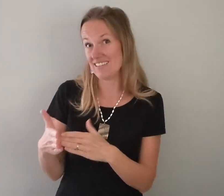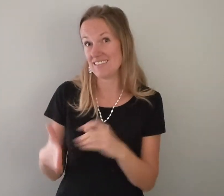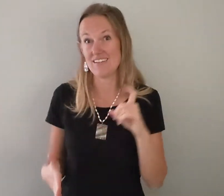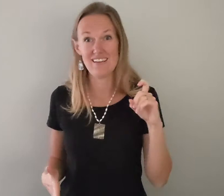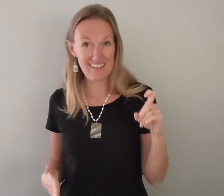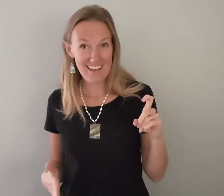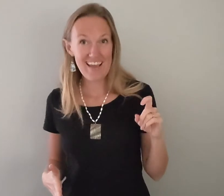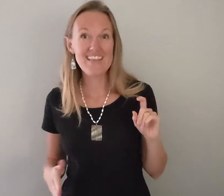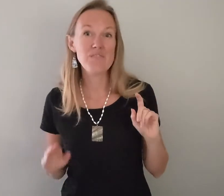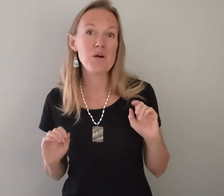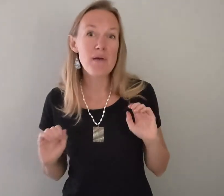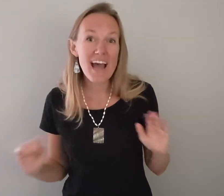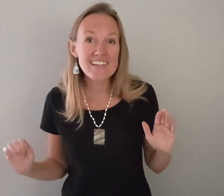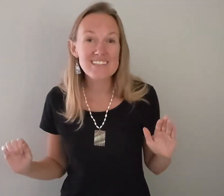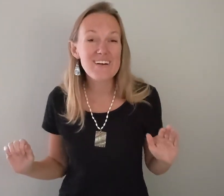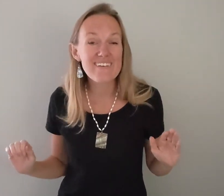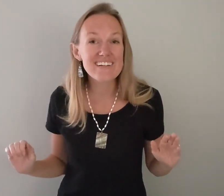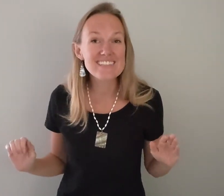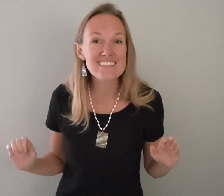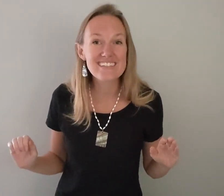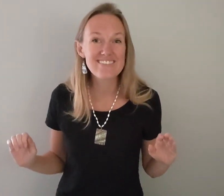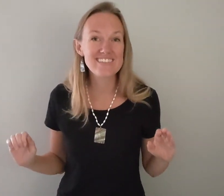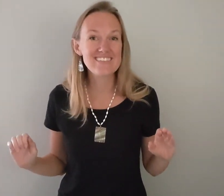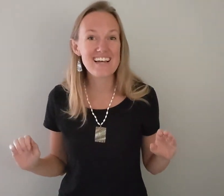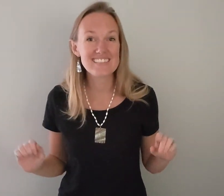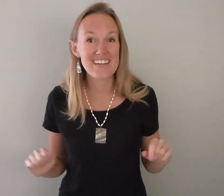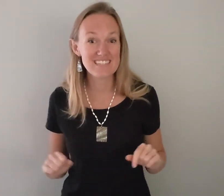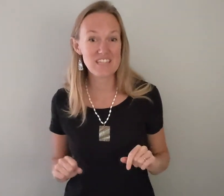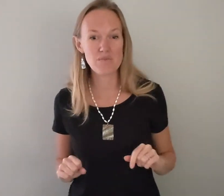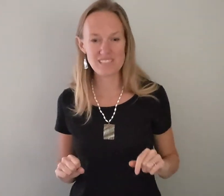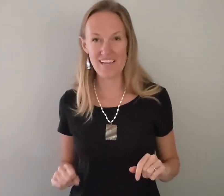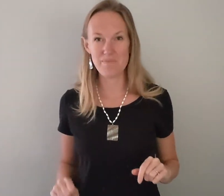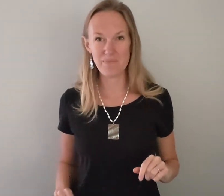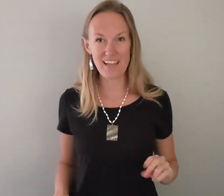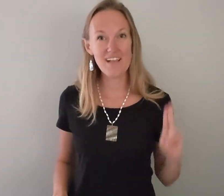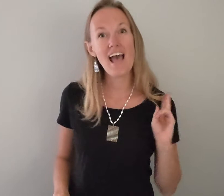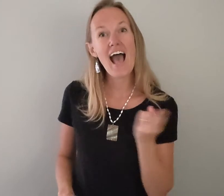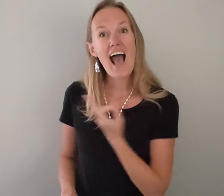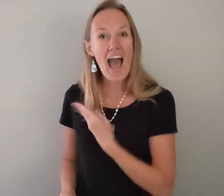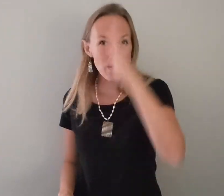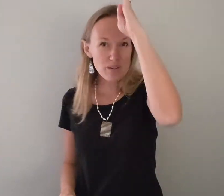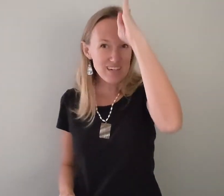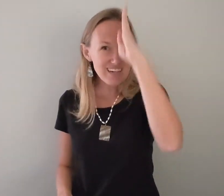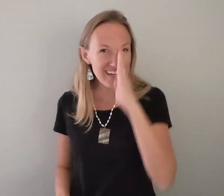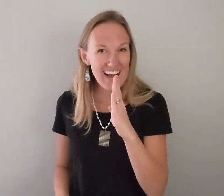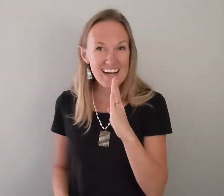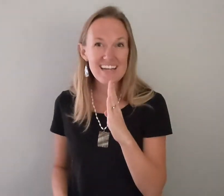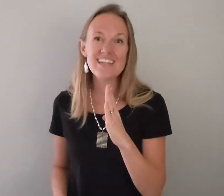against? And then we go back to the chorus for two last times and then we're done, okay? Our God